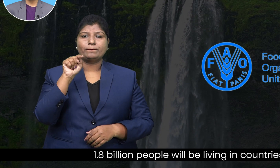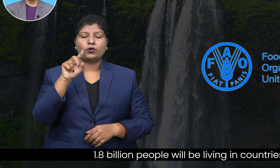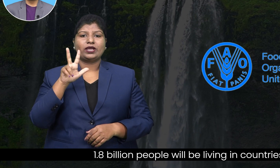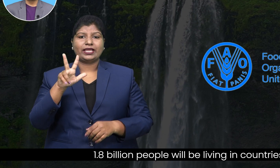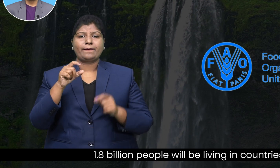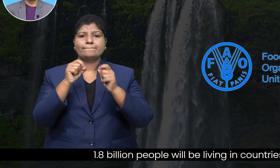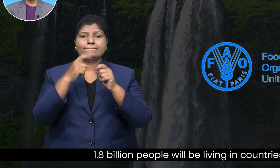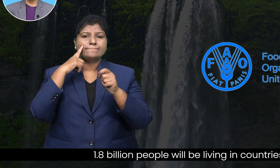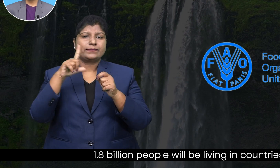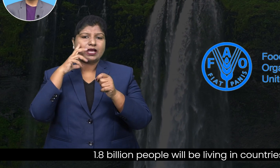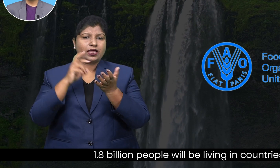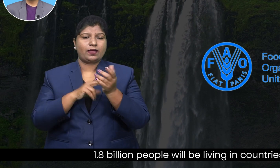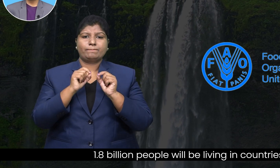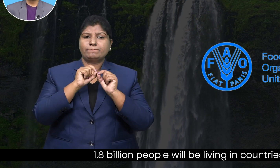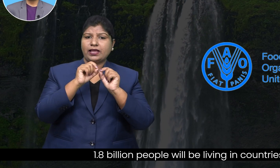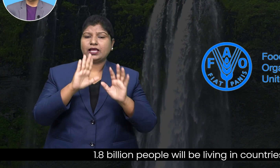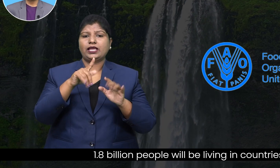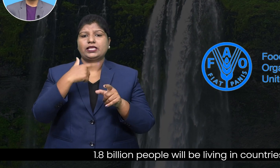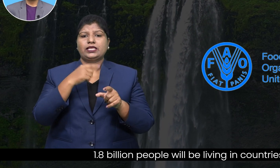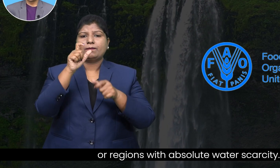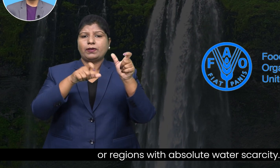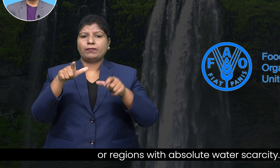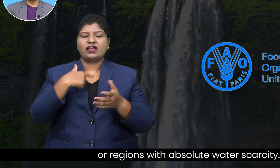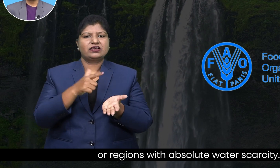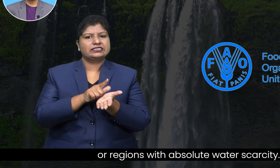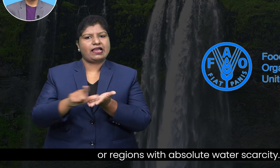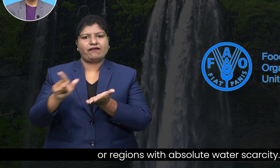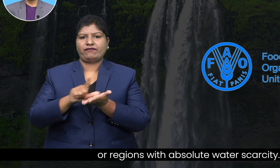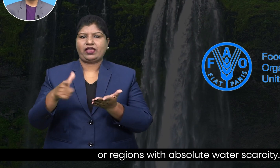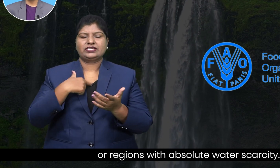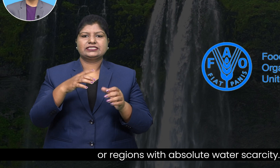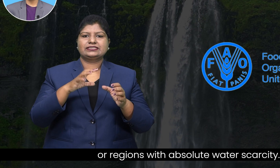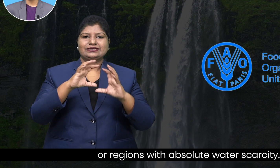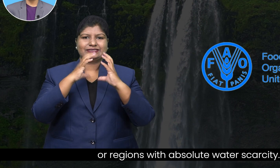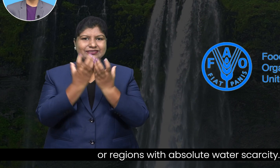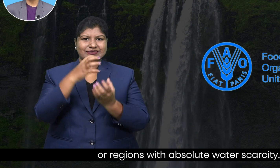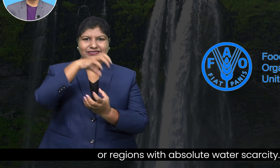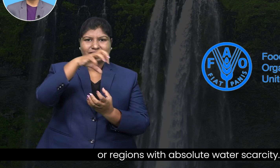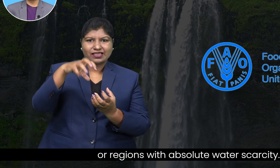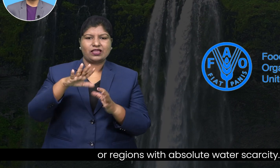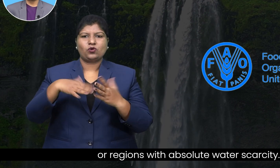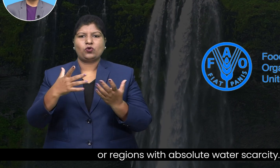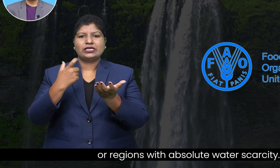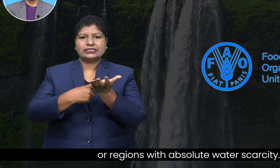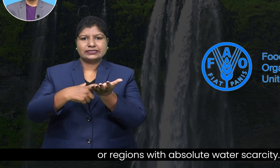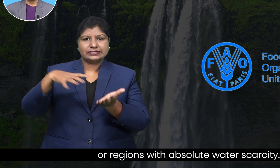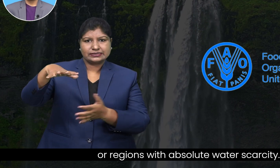1.8 billion people will be living in countries or regions with absolute water